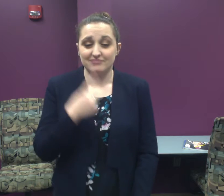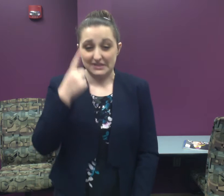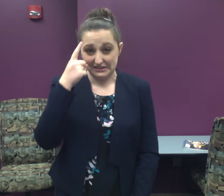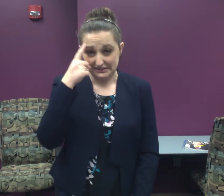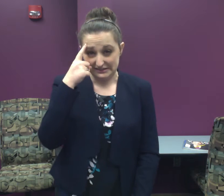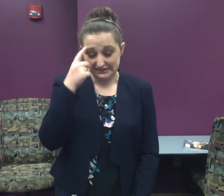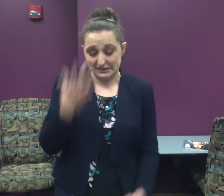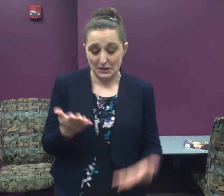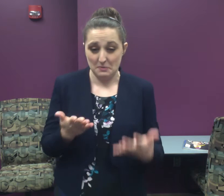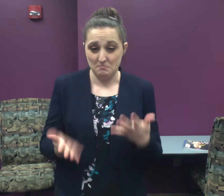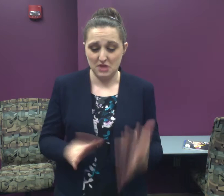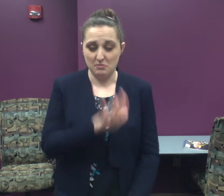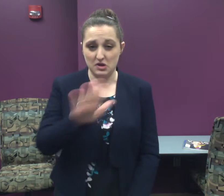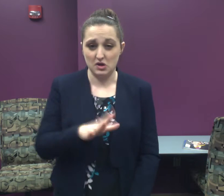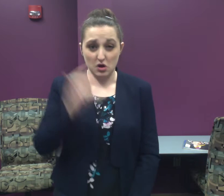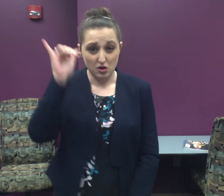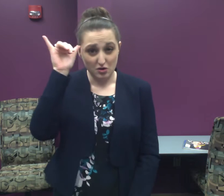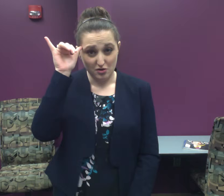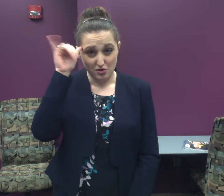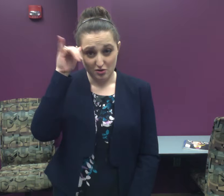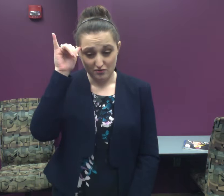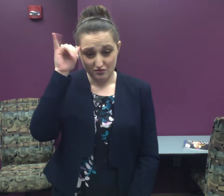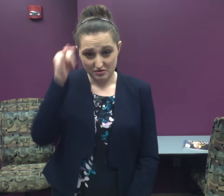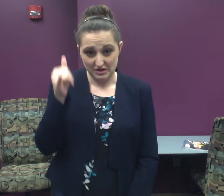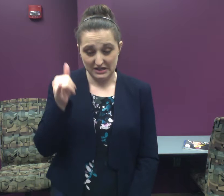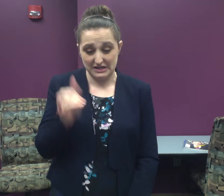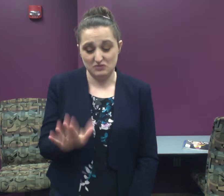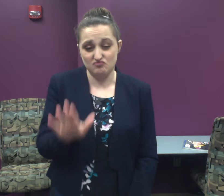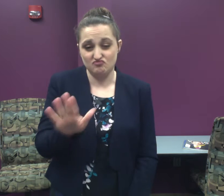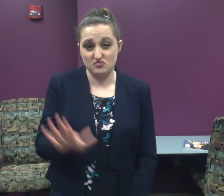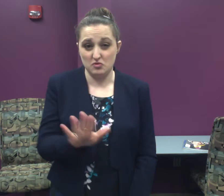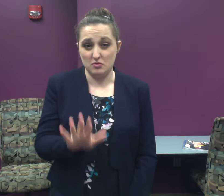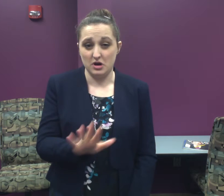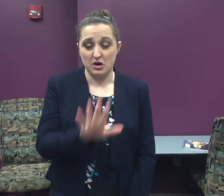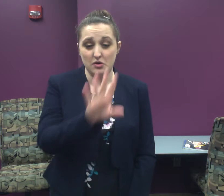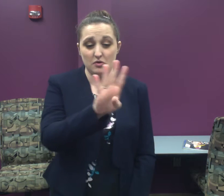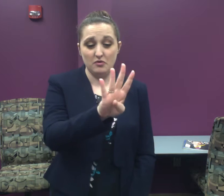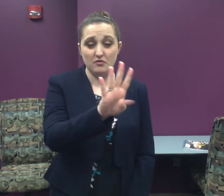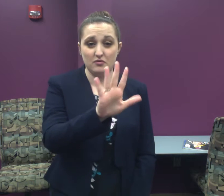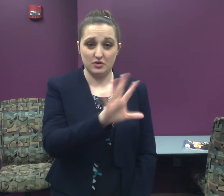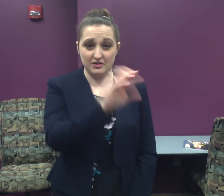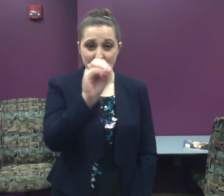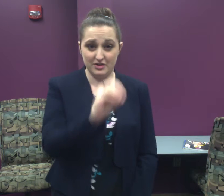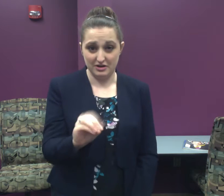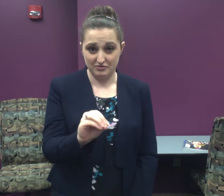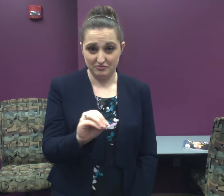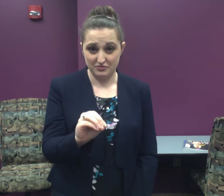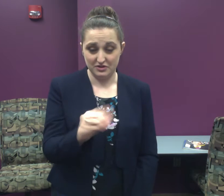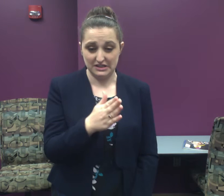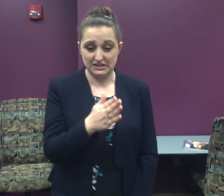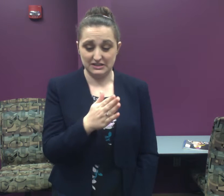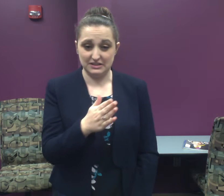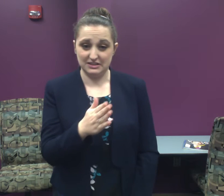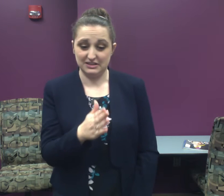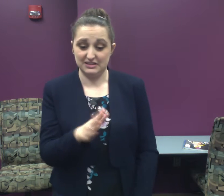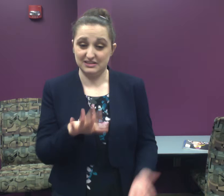anywhere from 35 to 40%. Okay, and that's sort of a bulk. Yeah, go ahead, Ian. That's going to